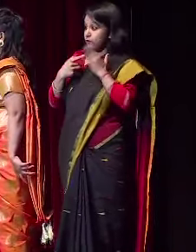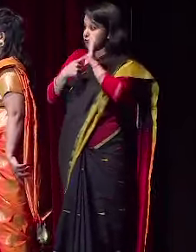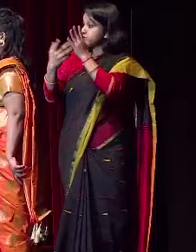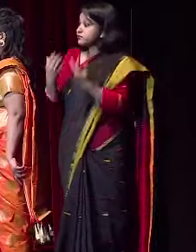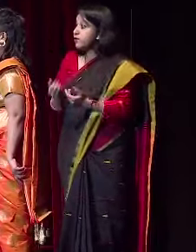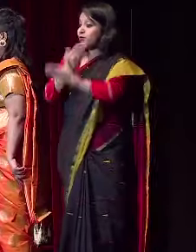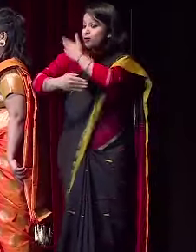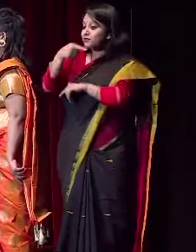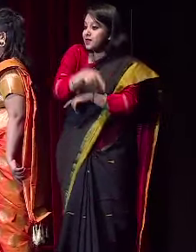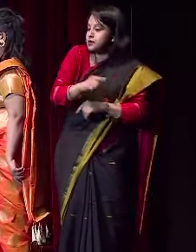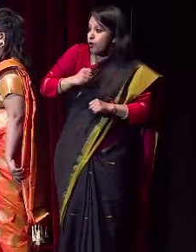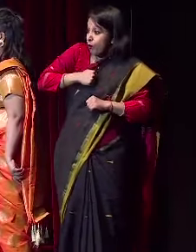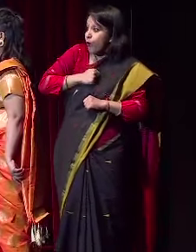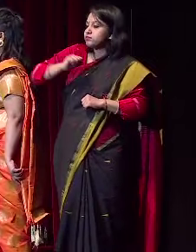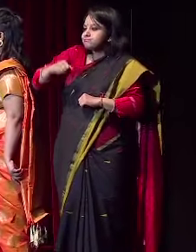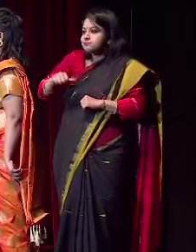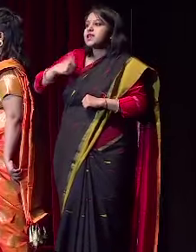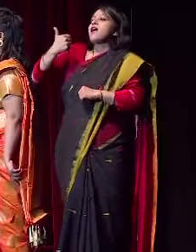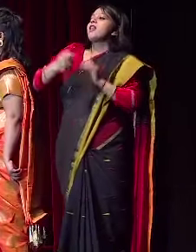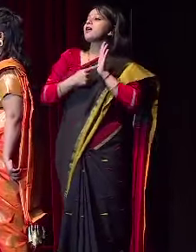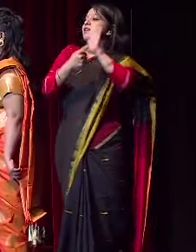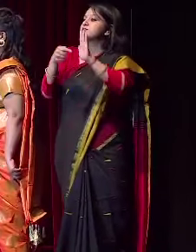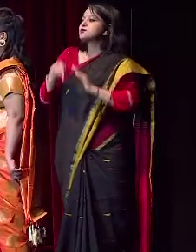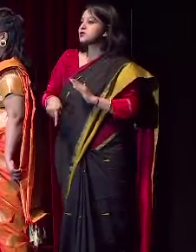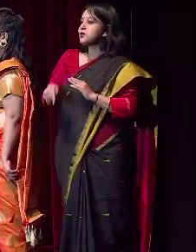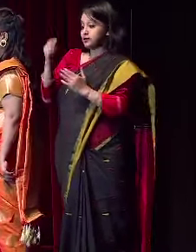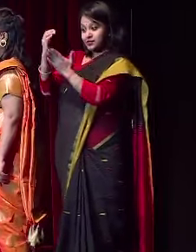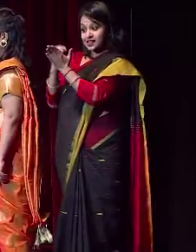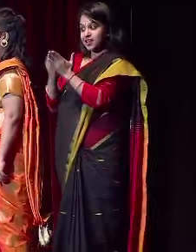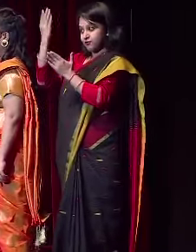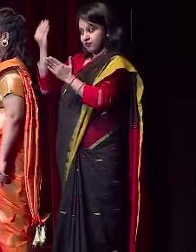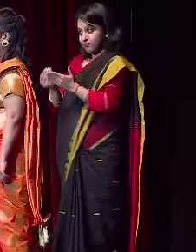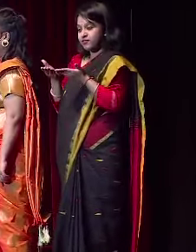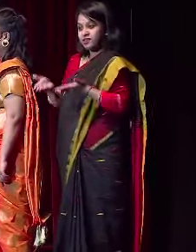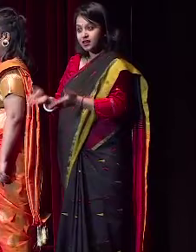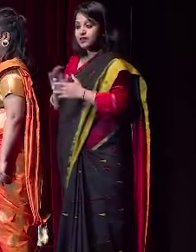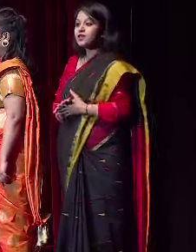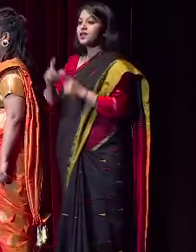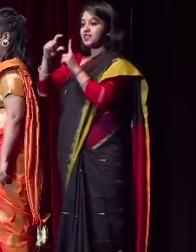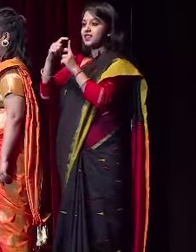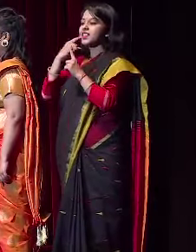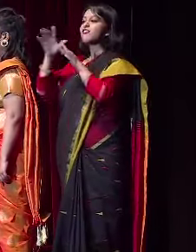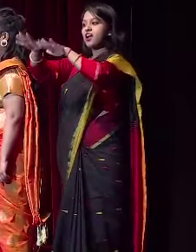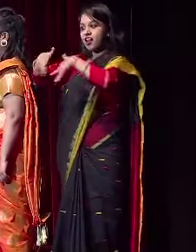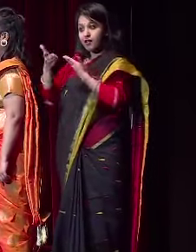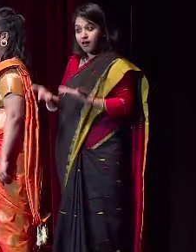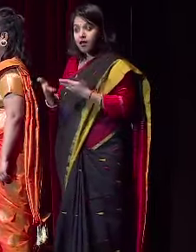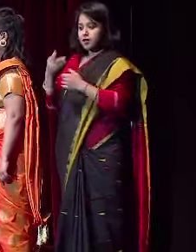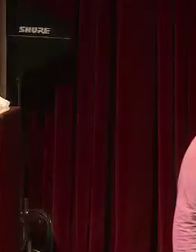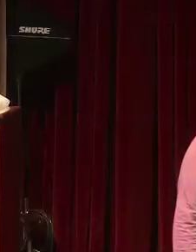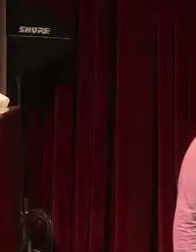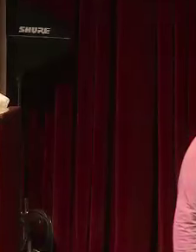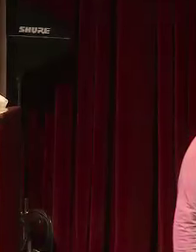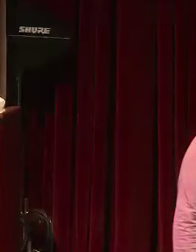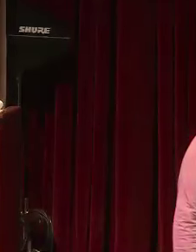of Divyang children, and I'm certain this evening's event, Divya Kala Shakti, Witnessing Ability and